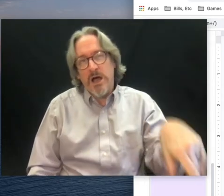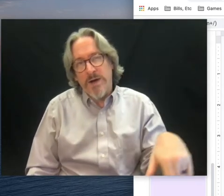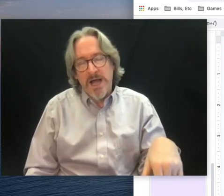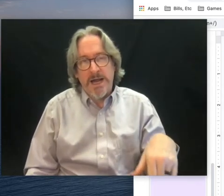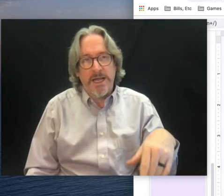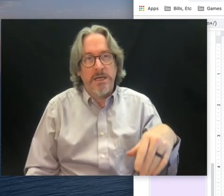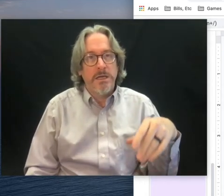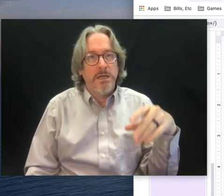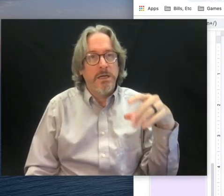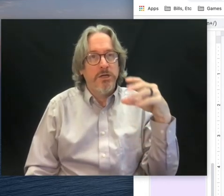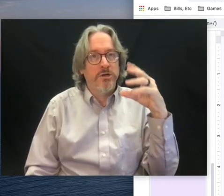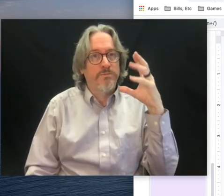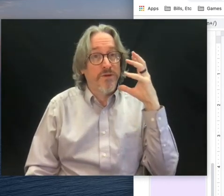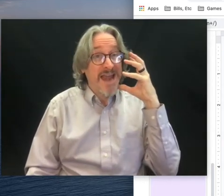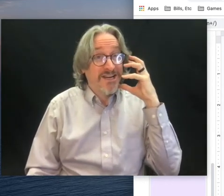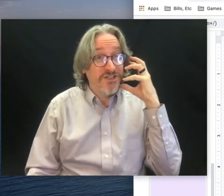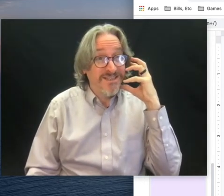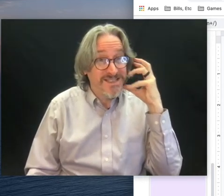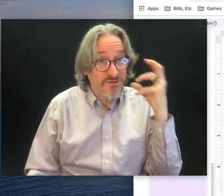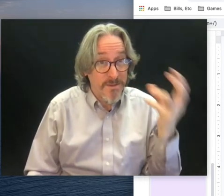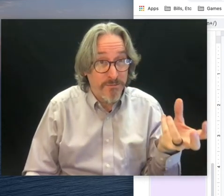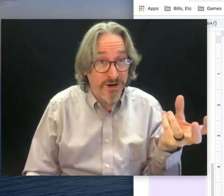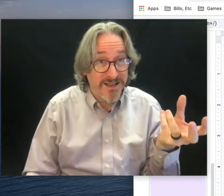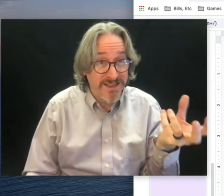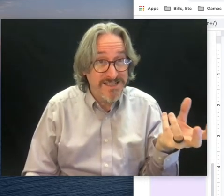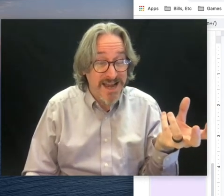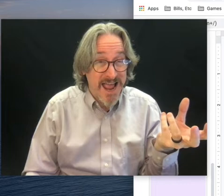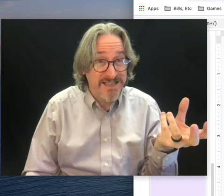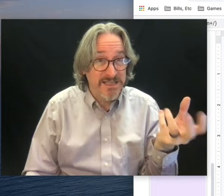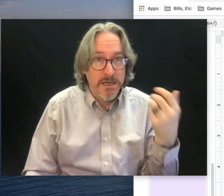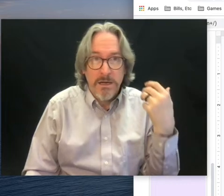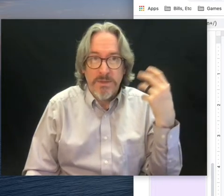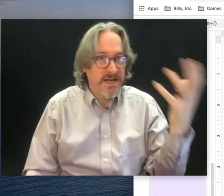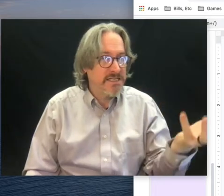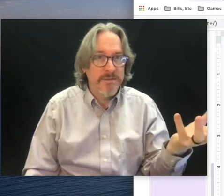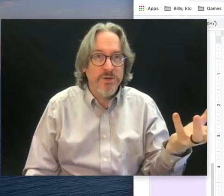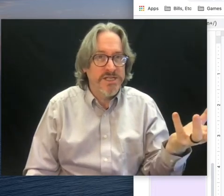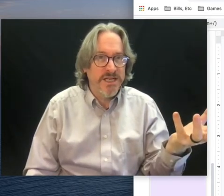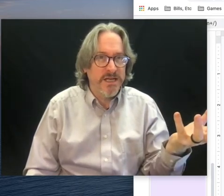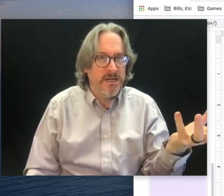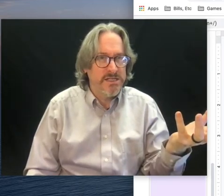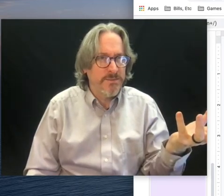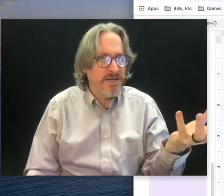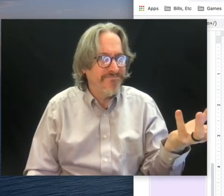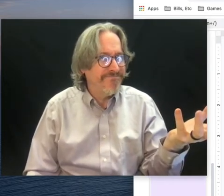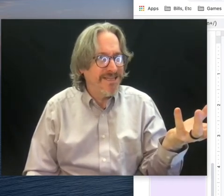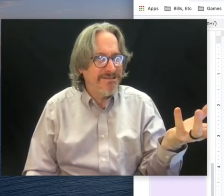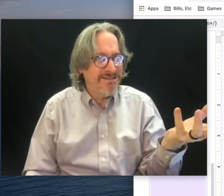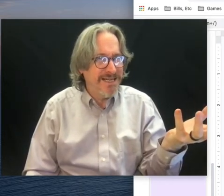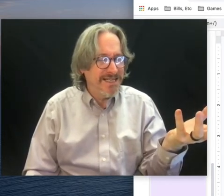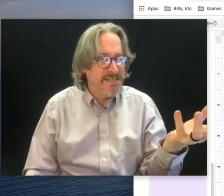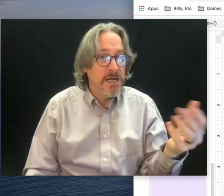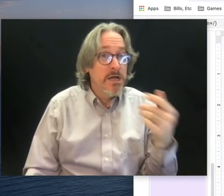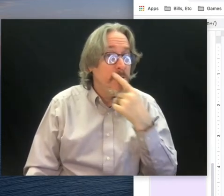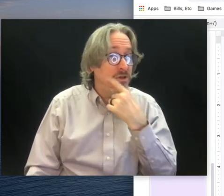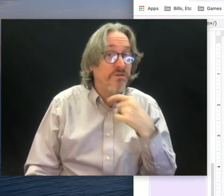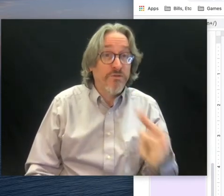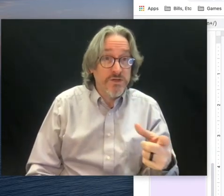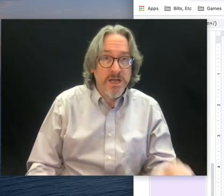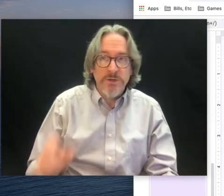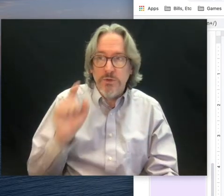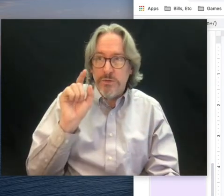say, oh, I got it, your brain actually doesn't remember it. It thinks it has. But the next time you see it, it'll still be, I don't know what it is.